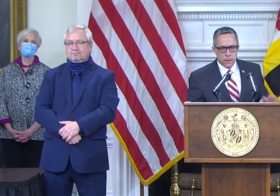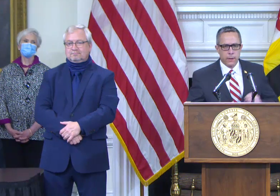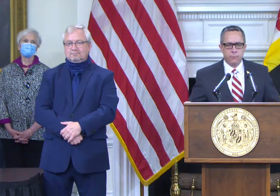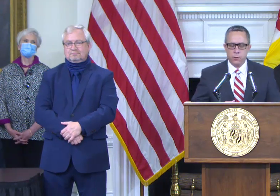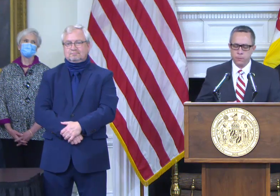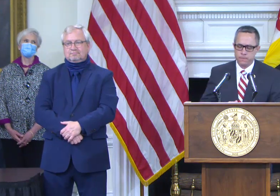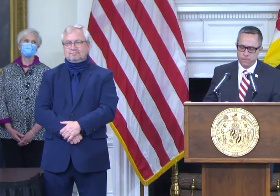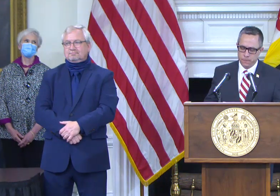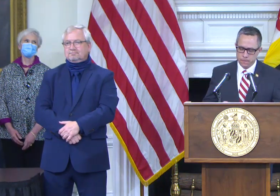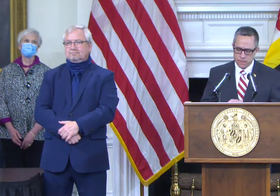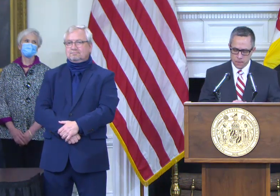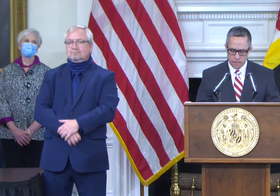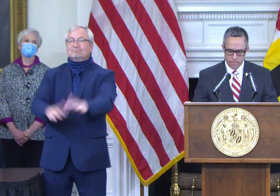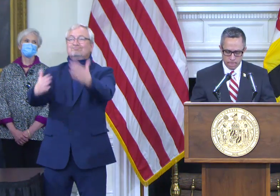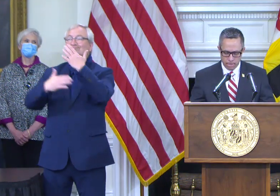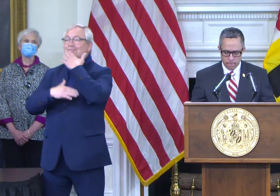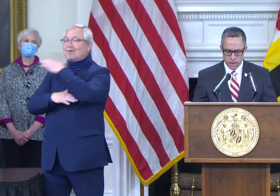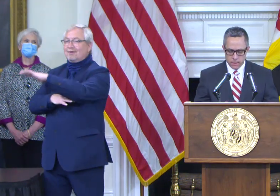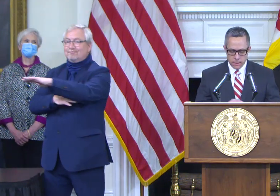Good afternoon.